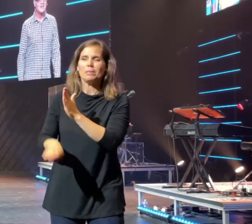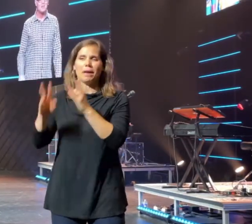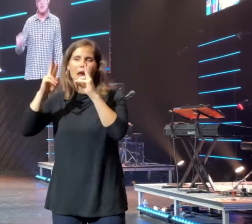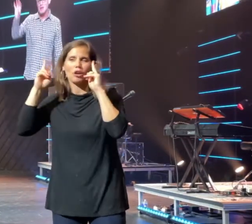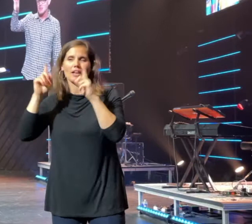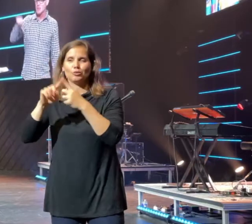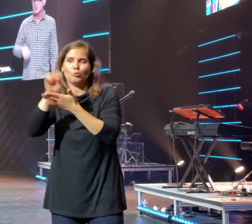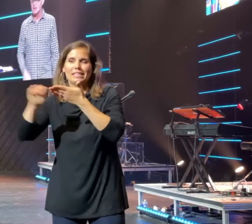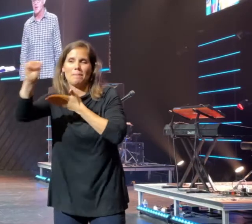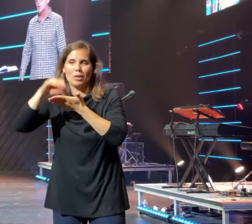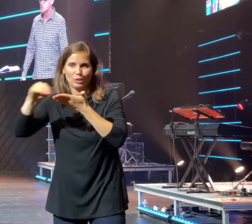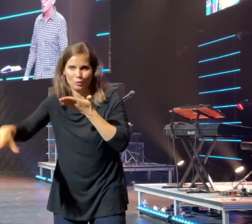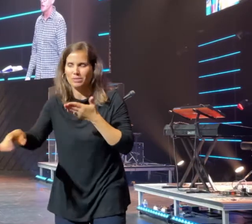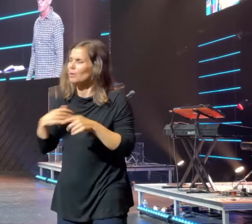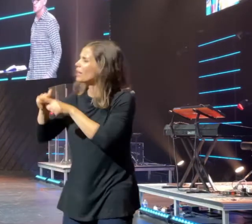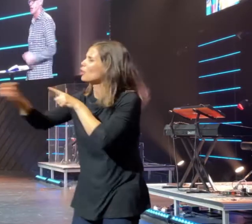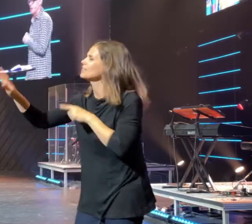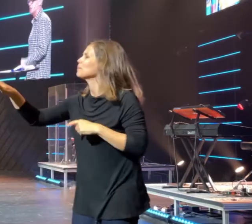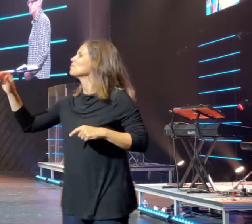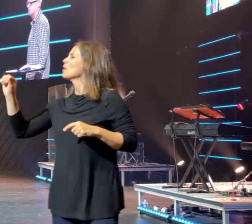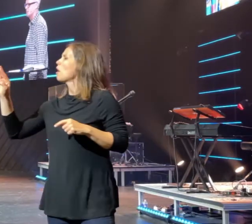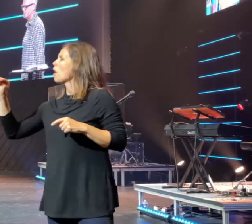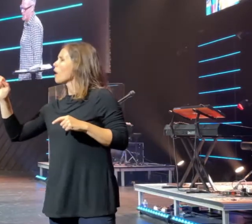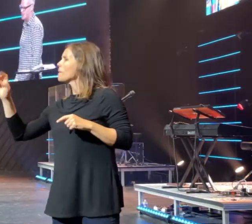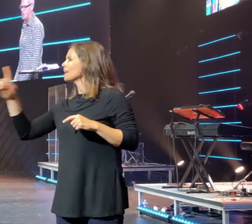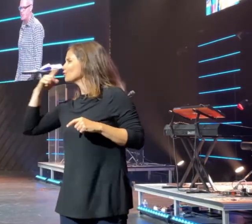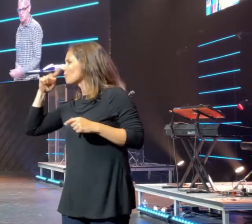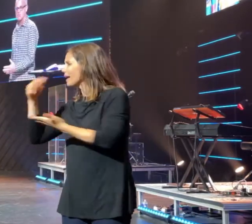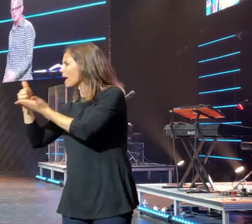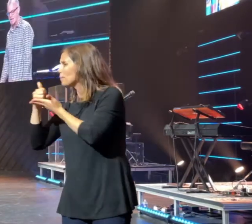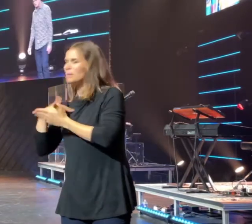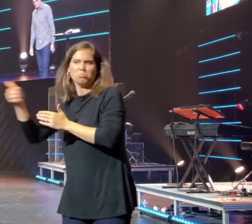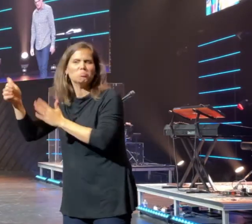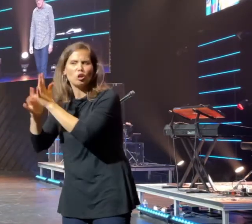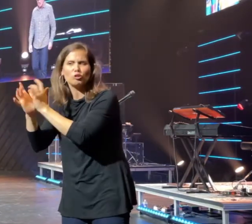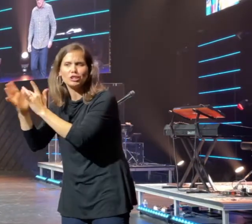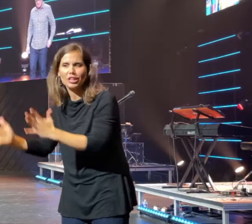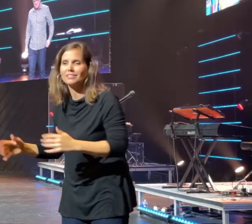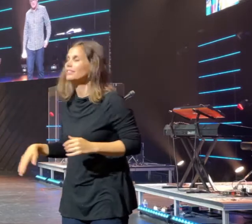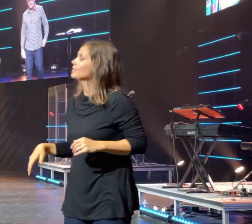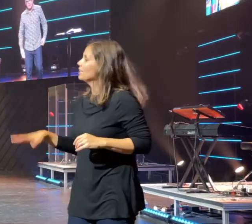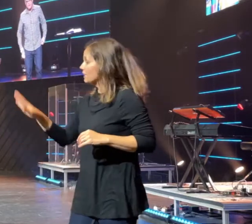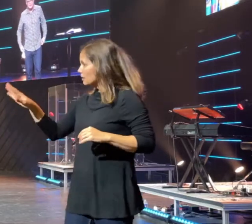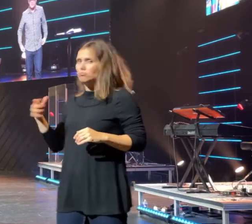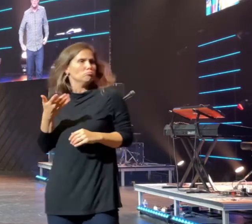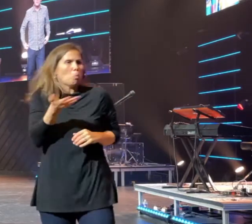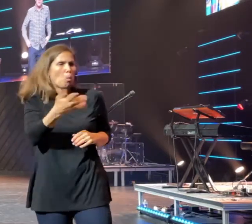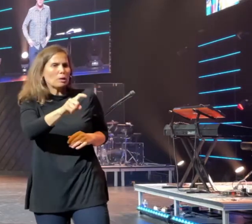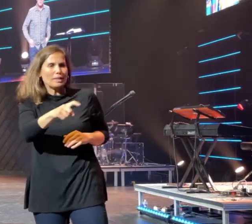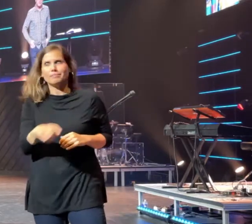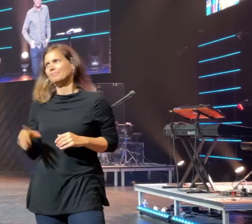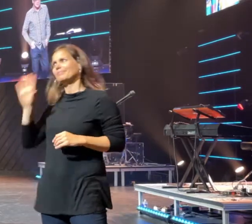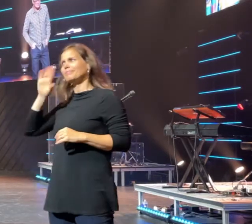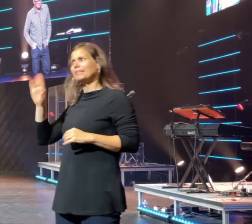you know, he put up on the bulletin board, and I called him and said, Armand, listen, you got to help me. He said, hey, what do you want? He was a Christian guy. I said, this sounds crazy,